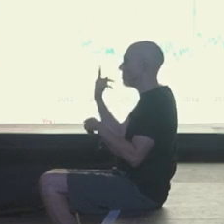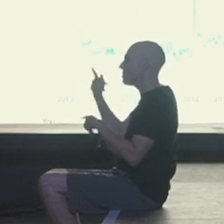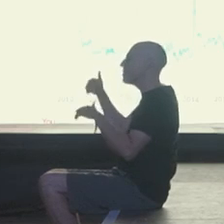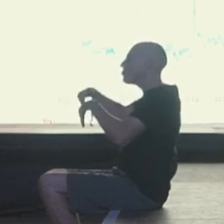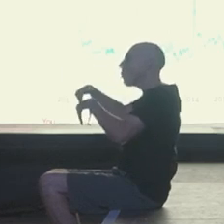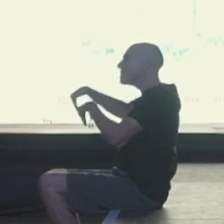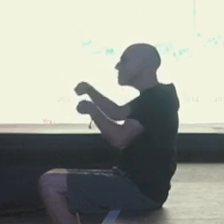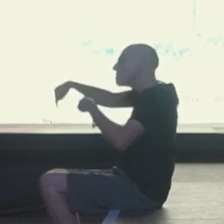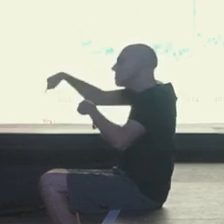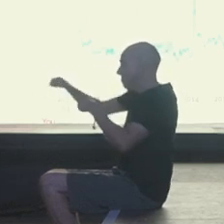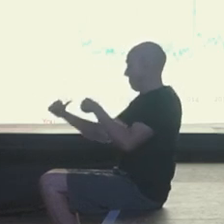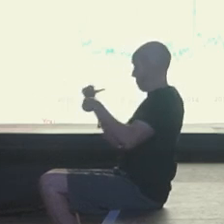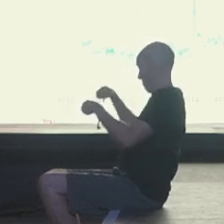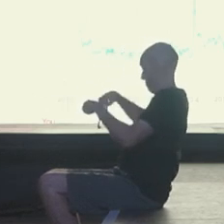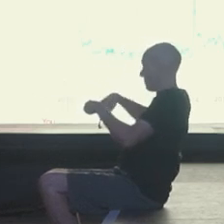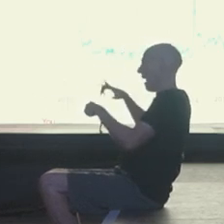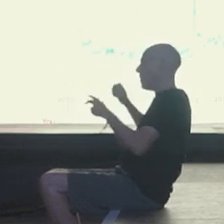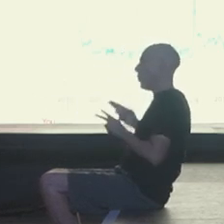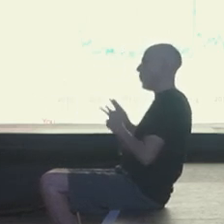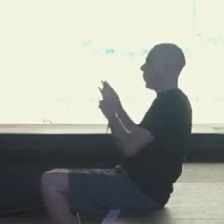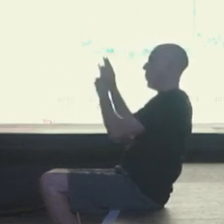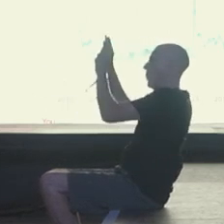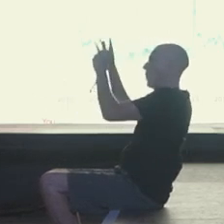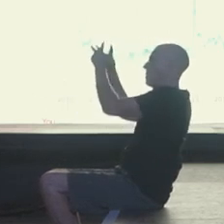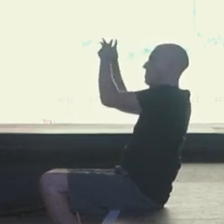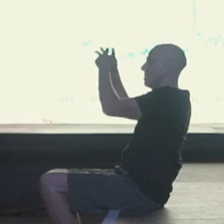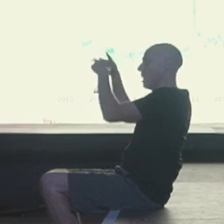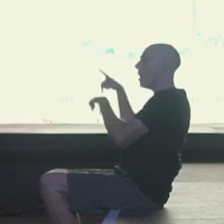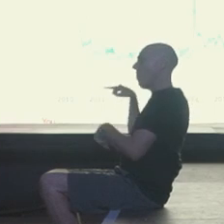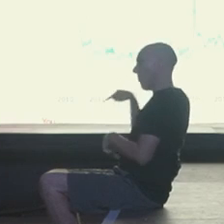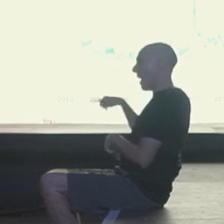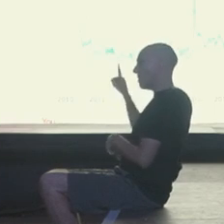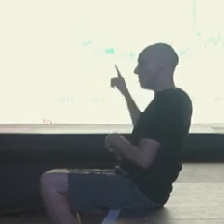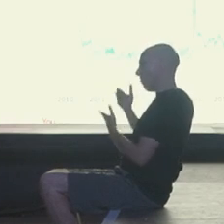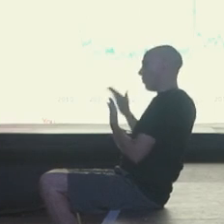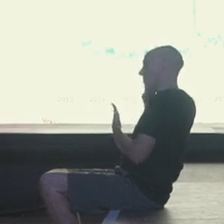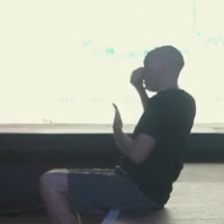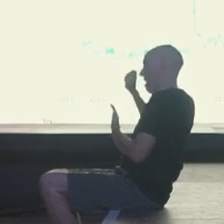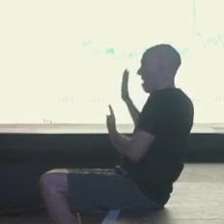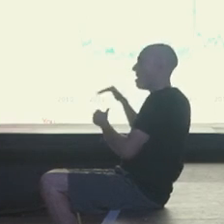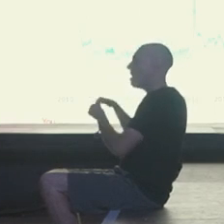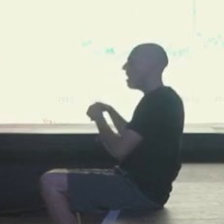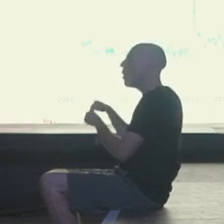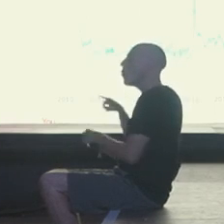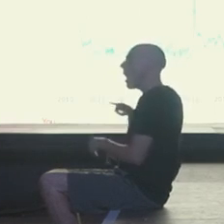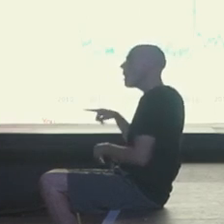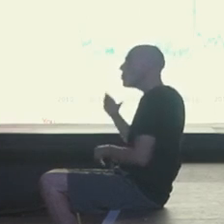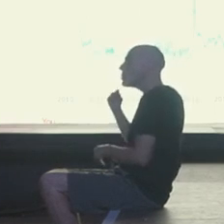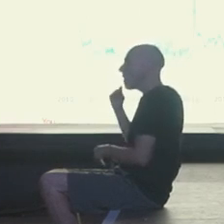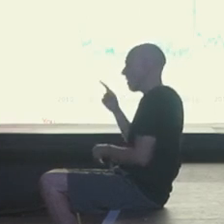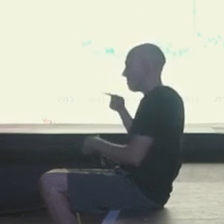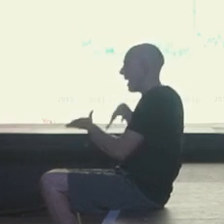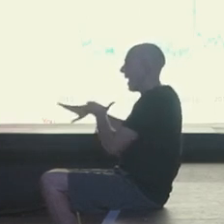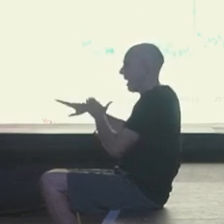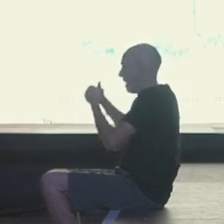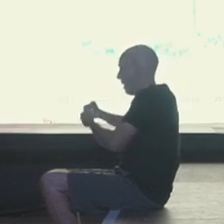our planet. And the main reason we do it is because it works, right? We want to do what works. We don't care about feeling good. We don't care, well,